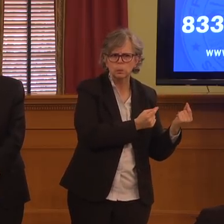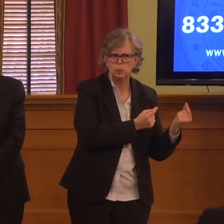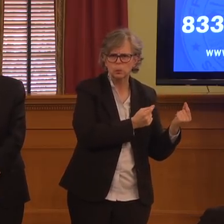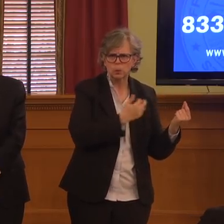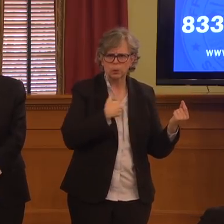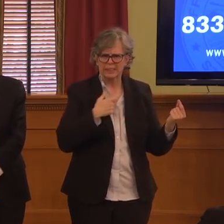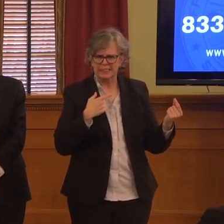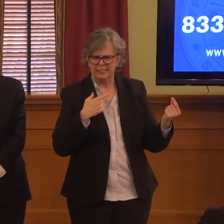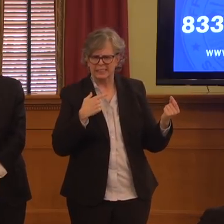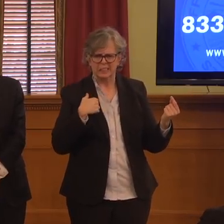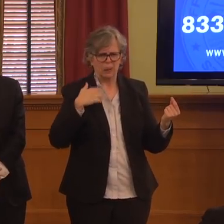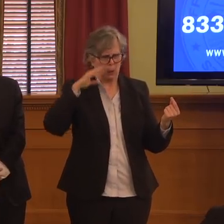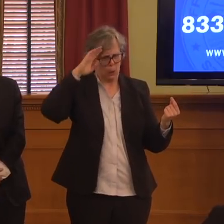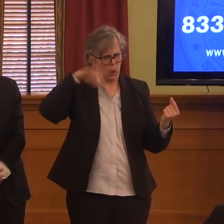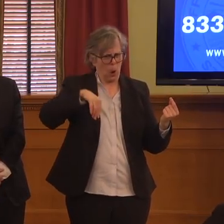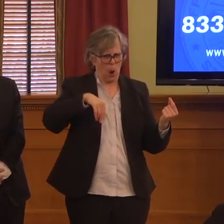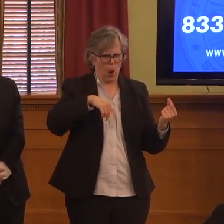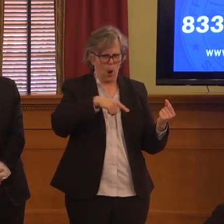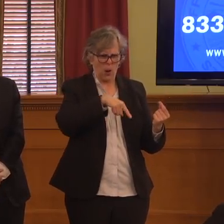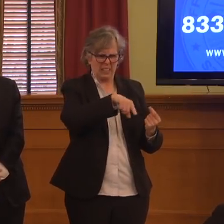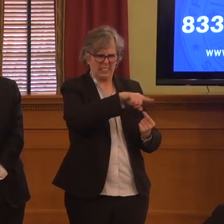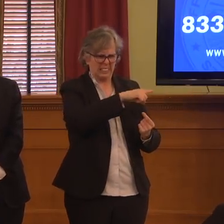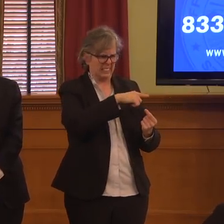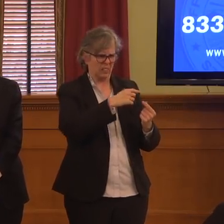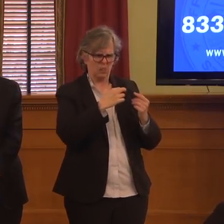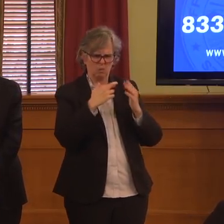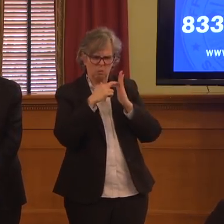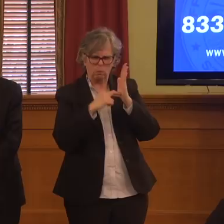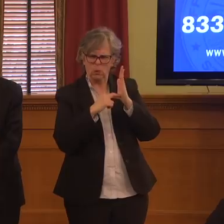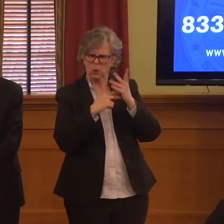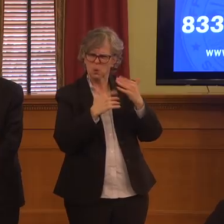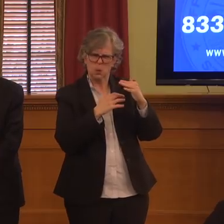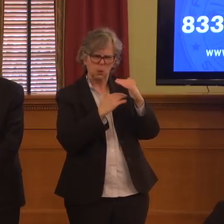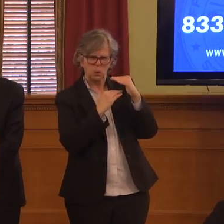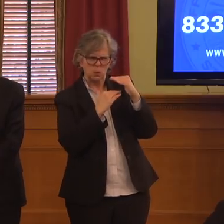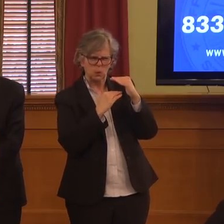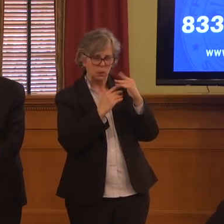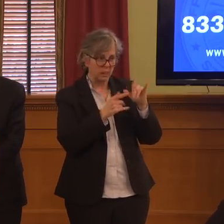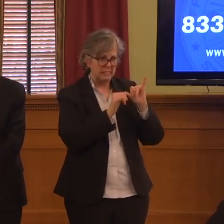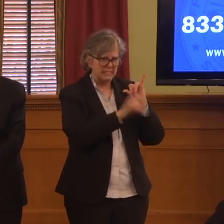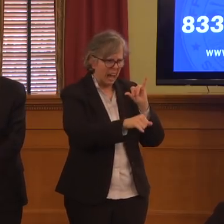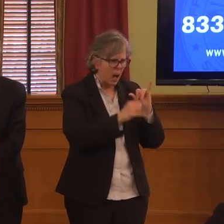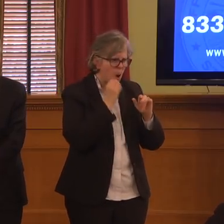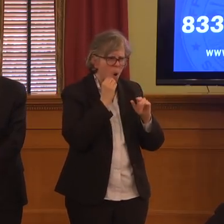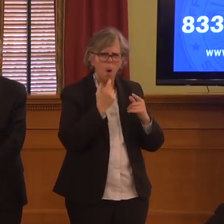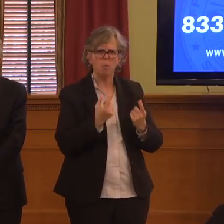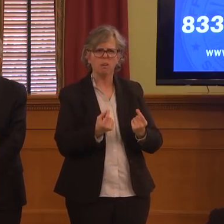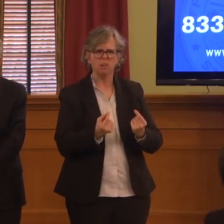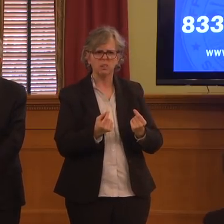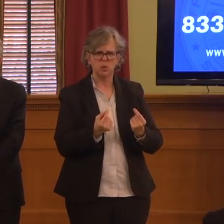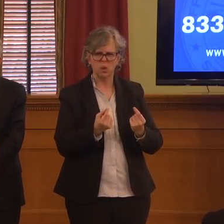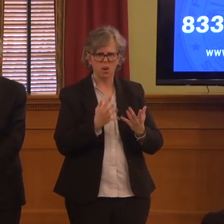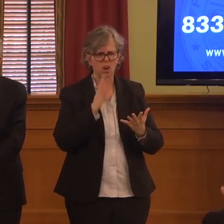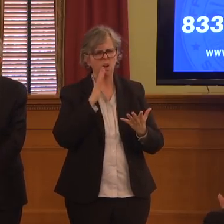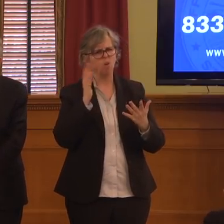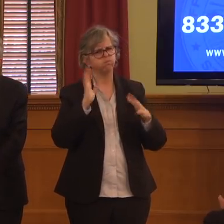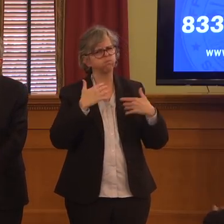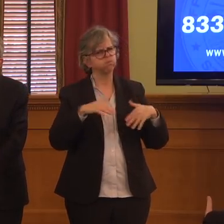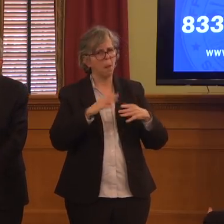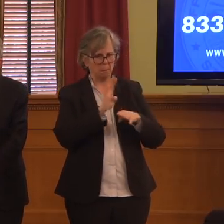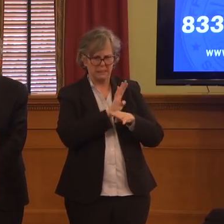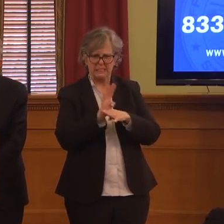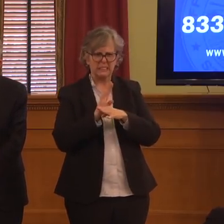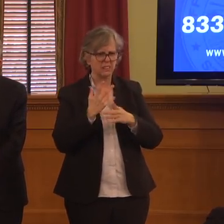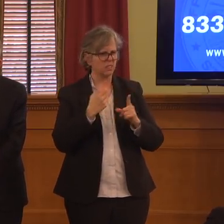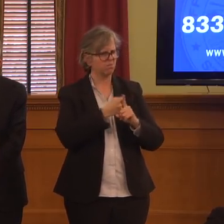as a result of the COVID-19 pandemic, that there are going to be great stresses on business, and we